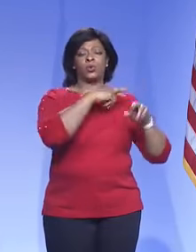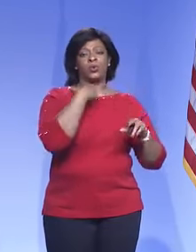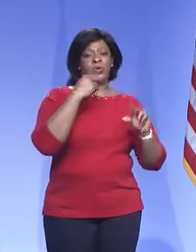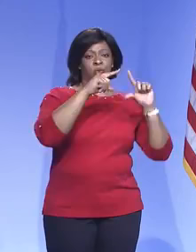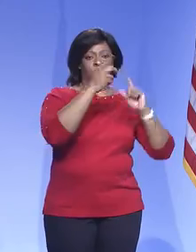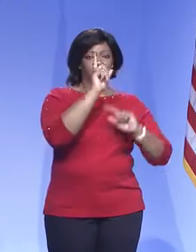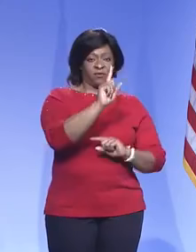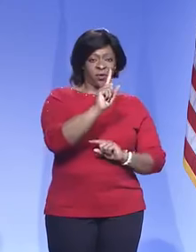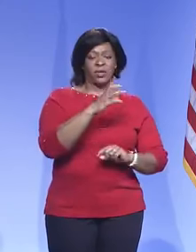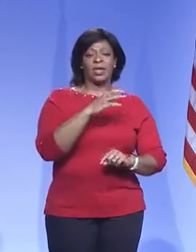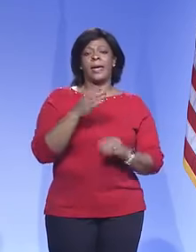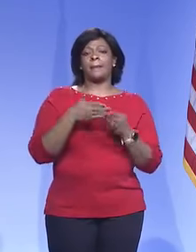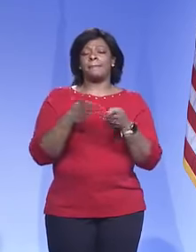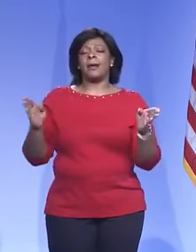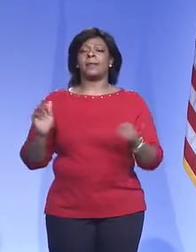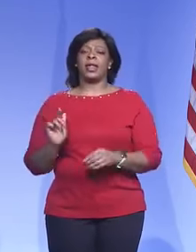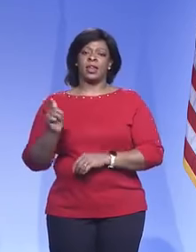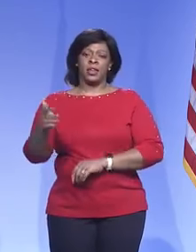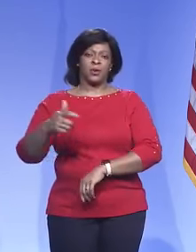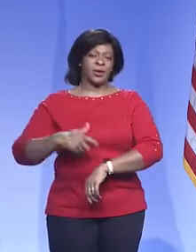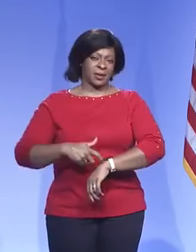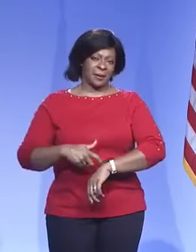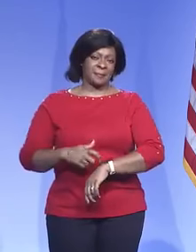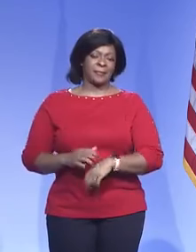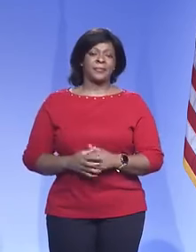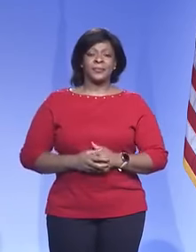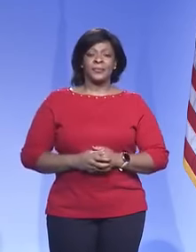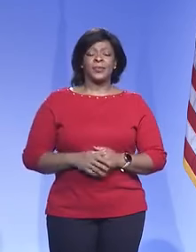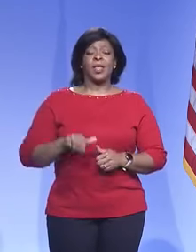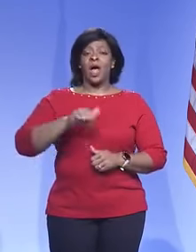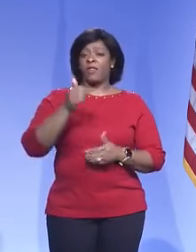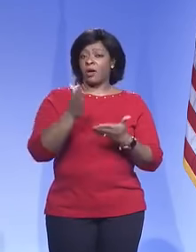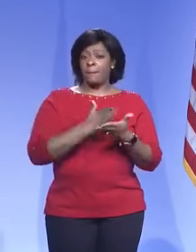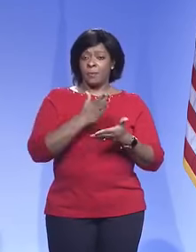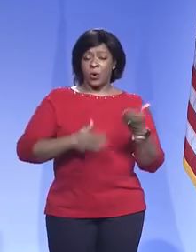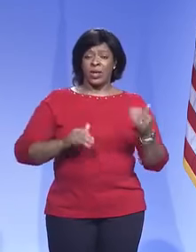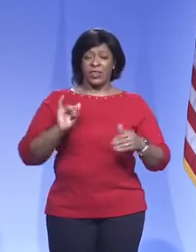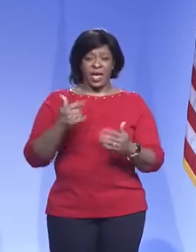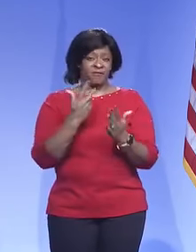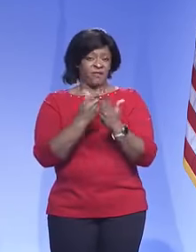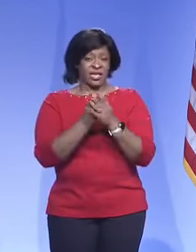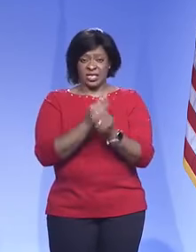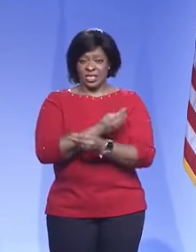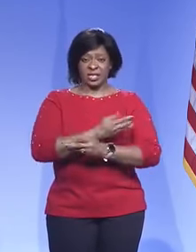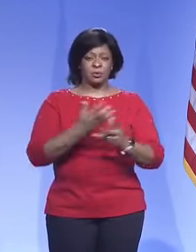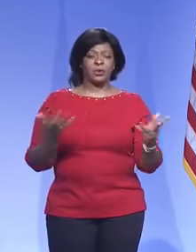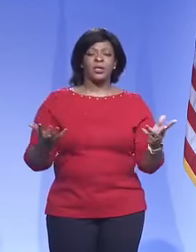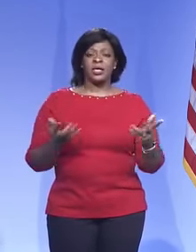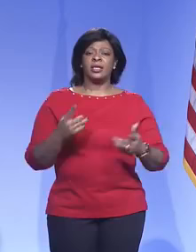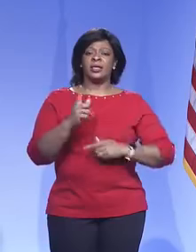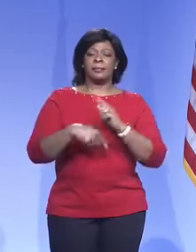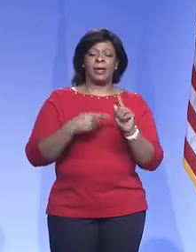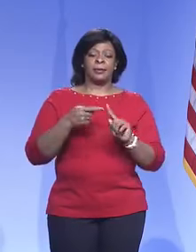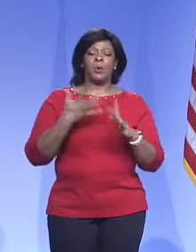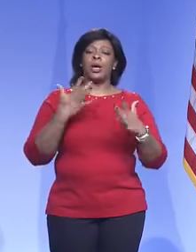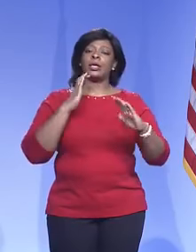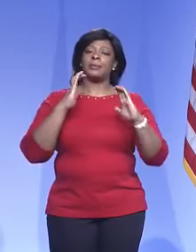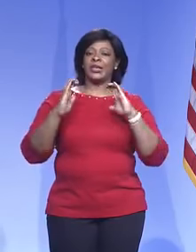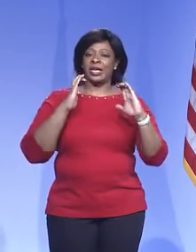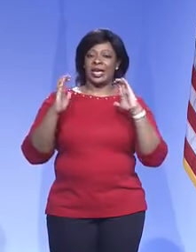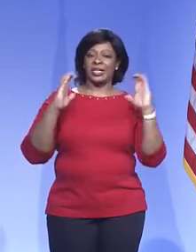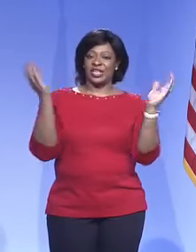then the public at a later time. The other component of vaccine distribution is about